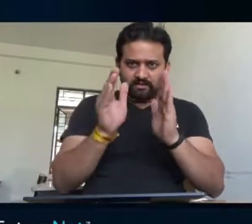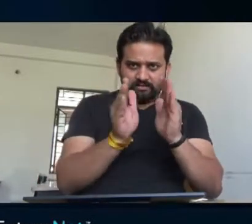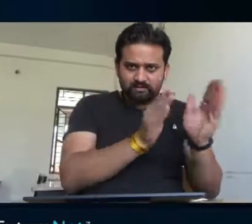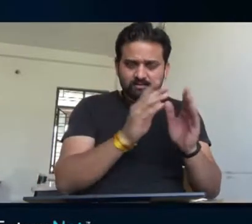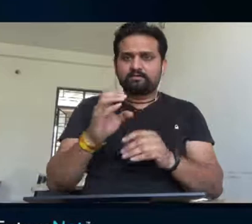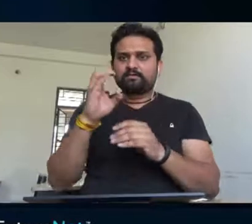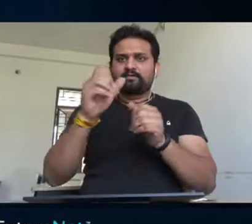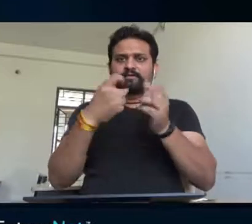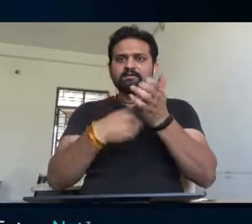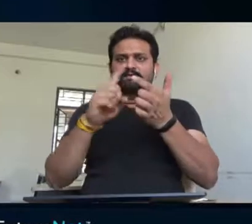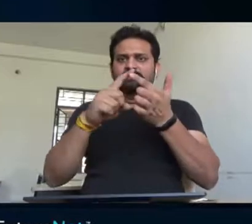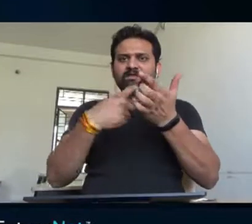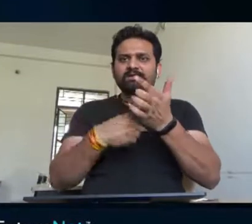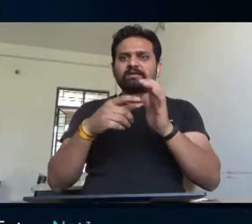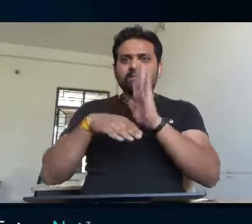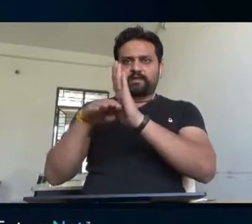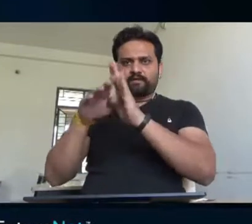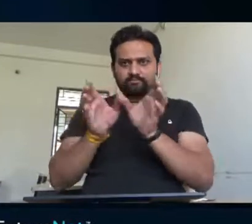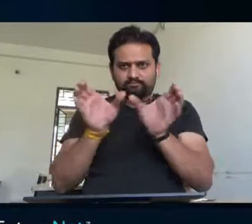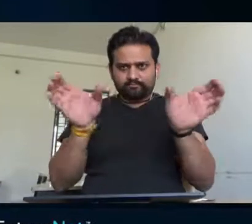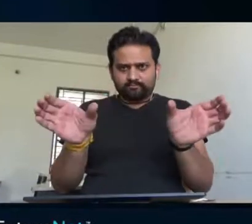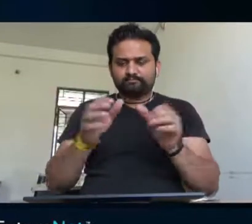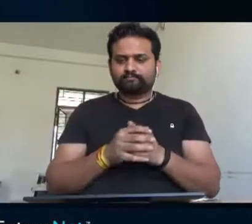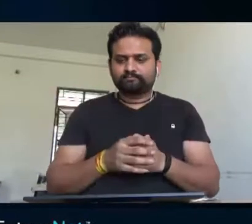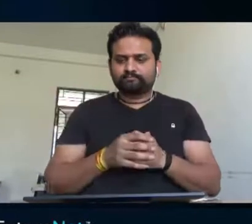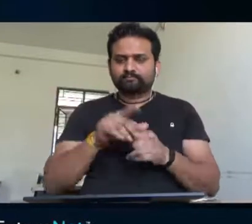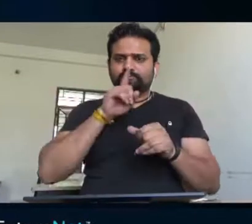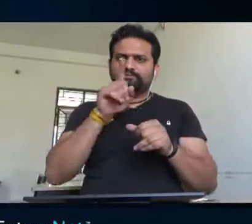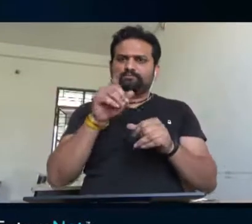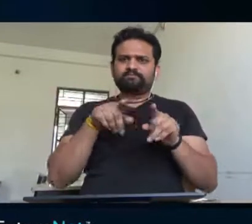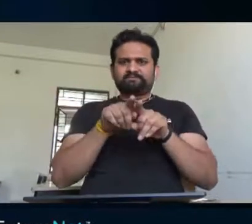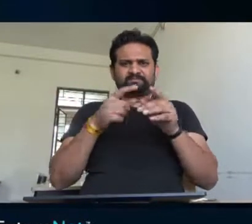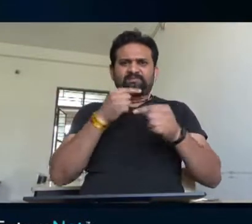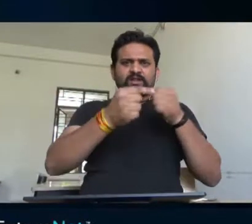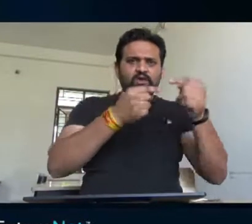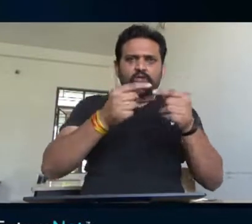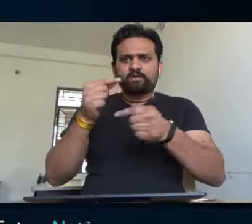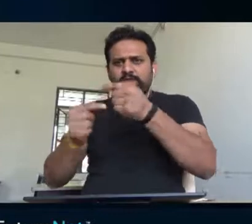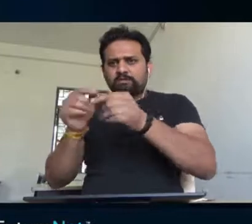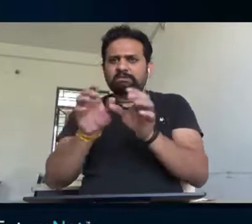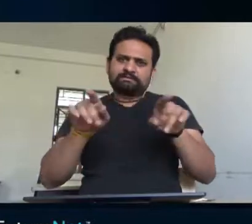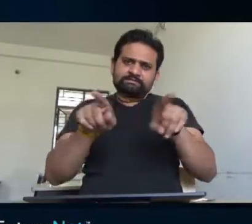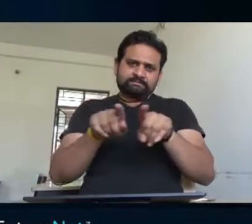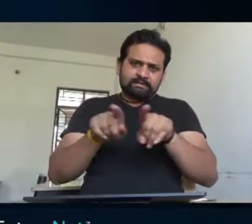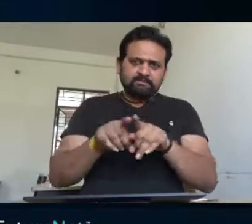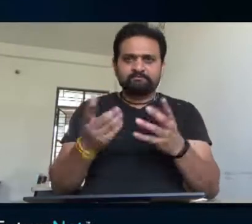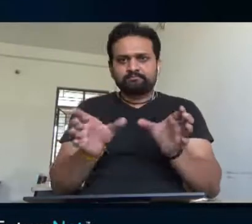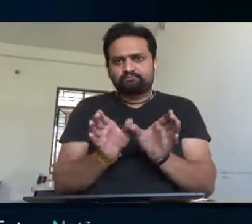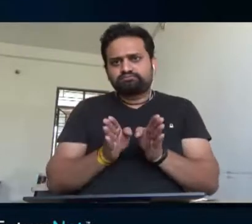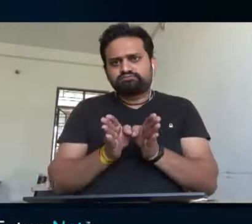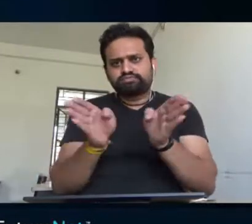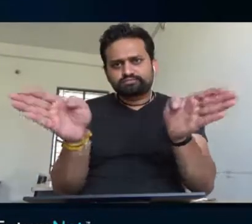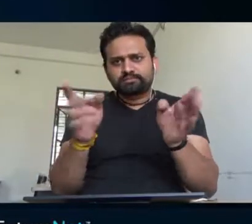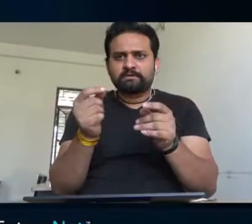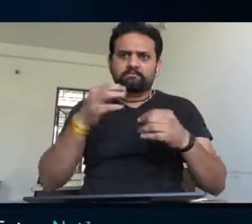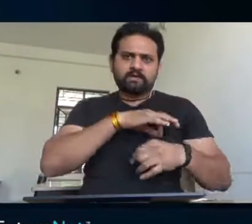more % in the matching bonus. So, in other words, with the same turnover, with the same teams, you can make